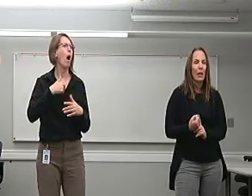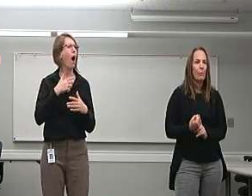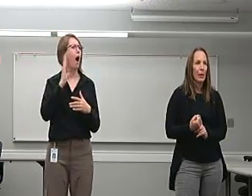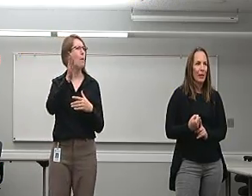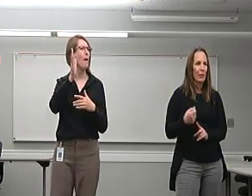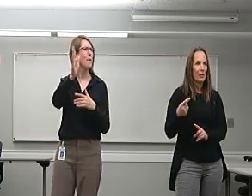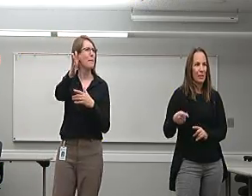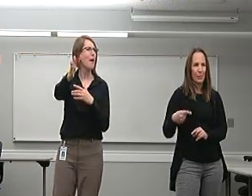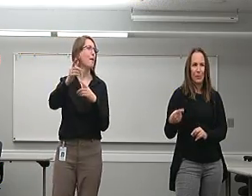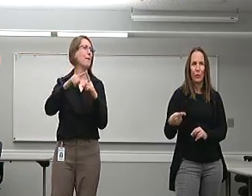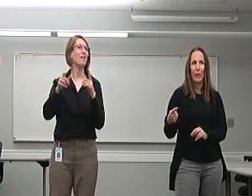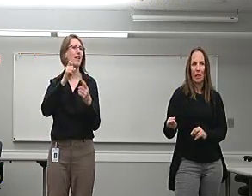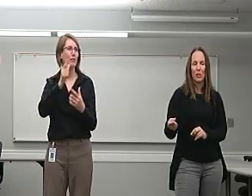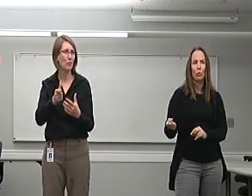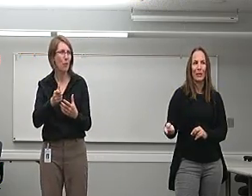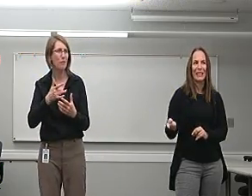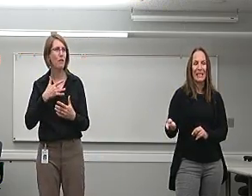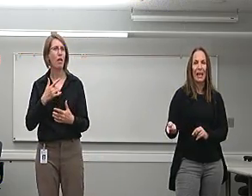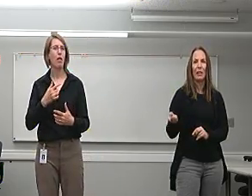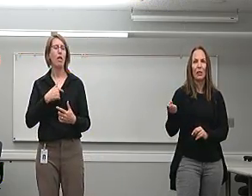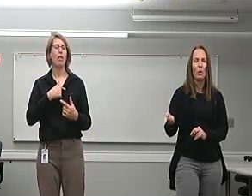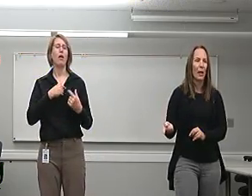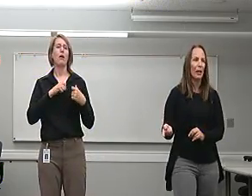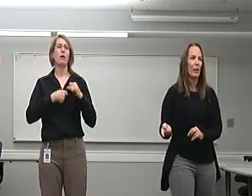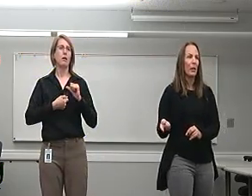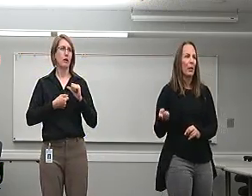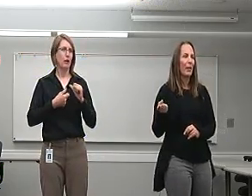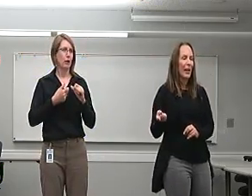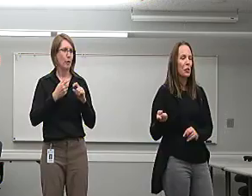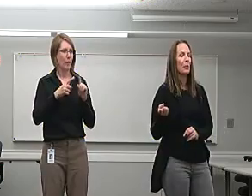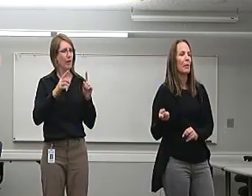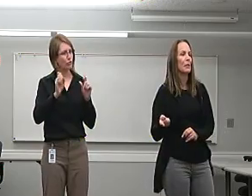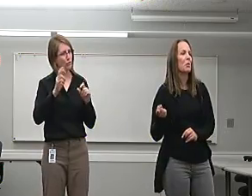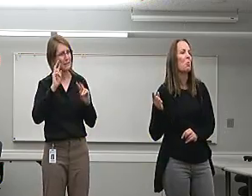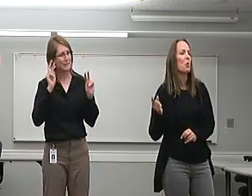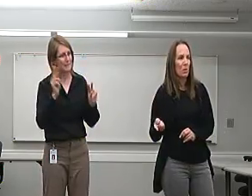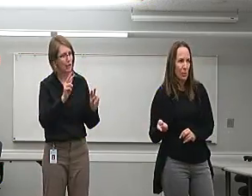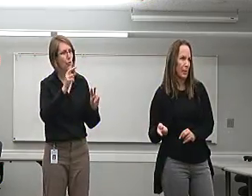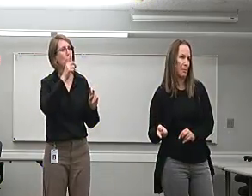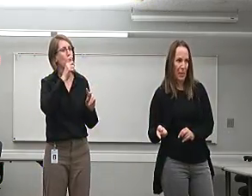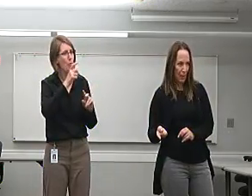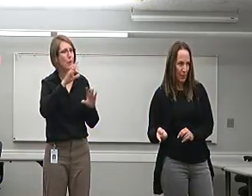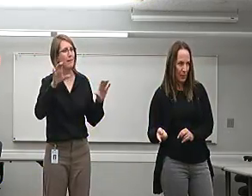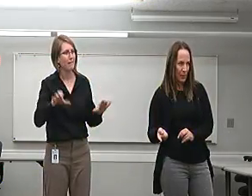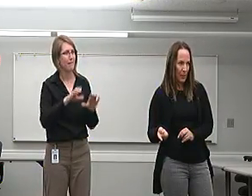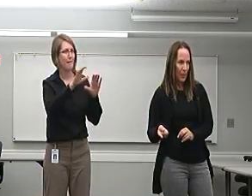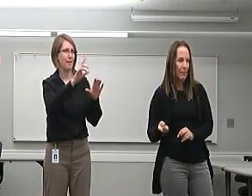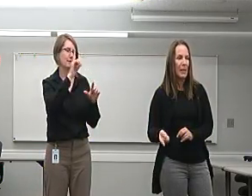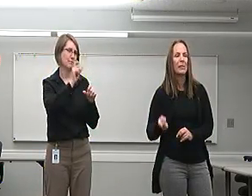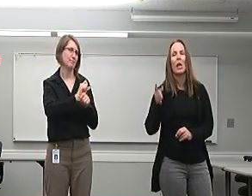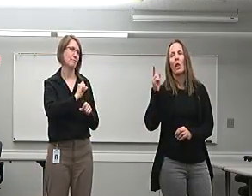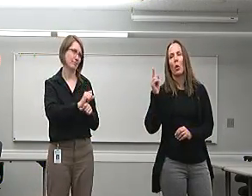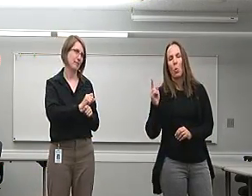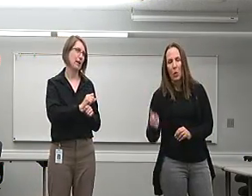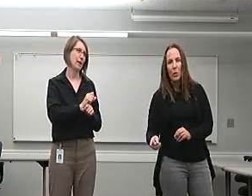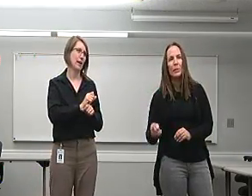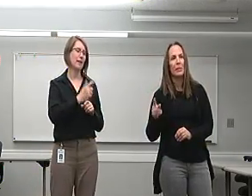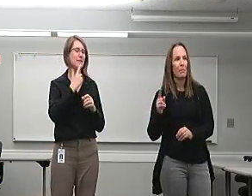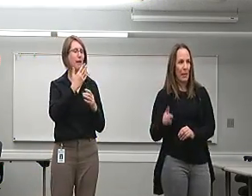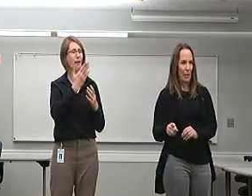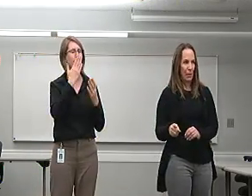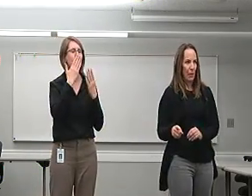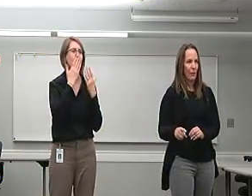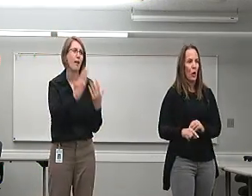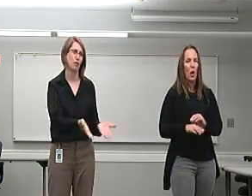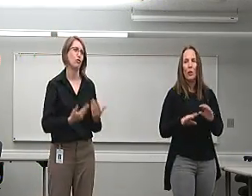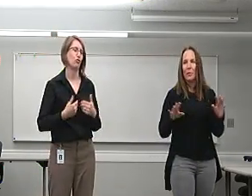sometimes forget to really say, you know what? That actually means the world to me. It means the world to me. For all the